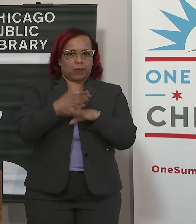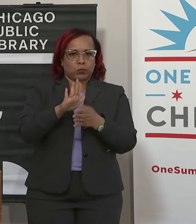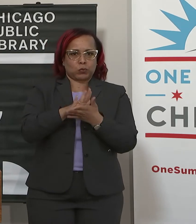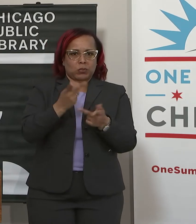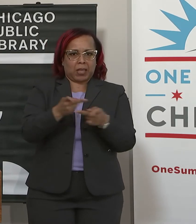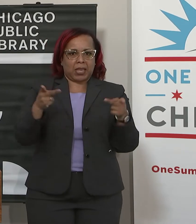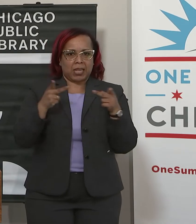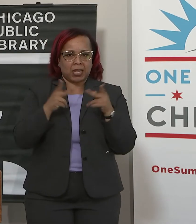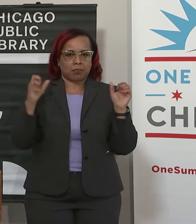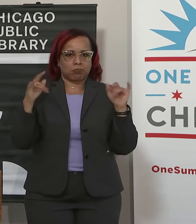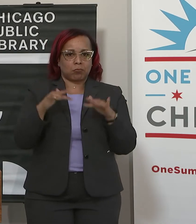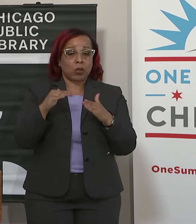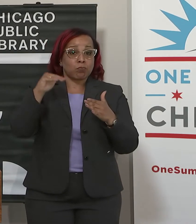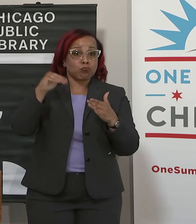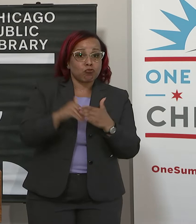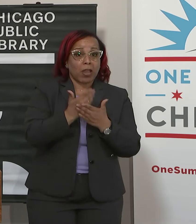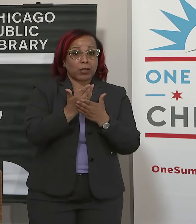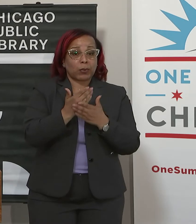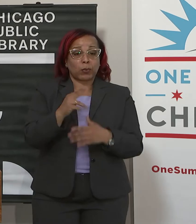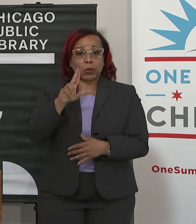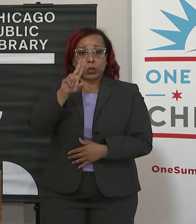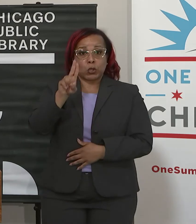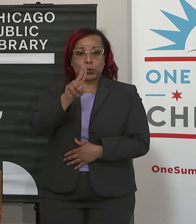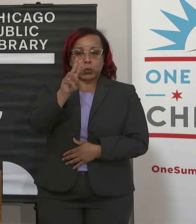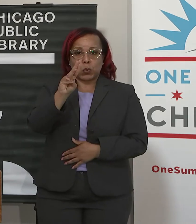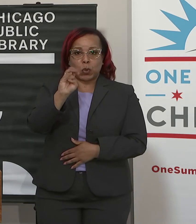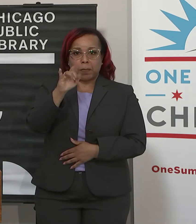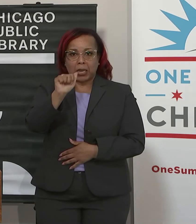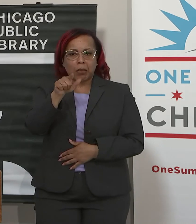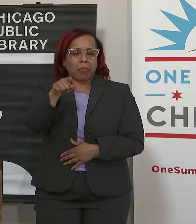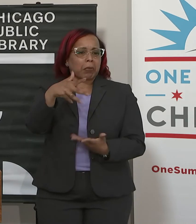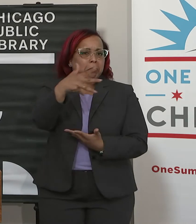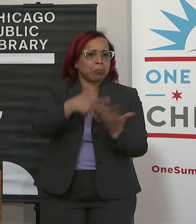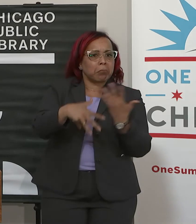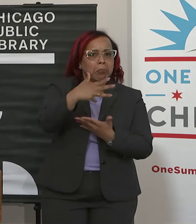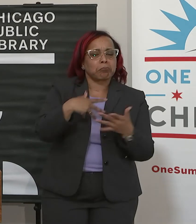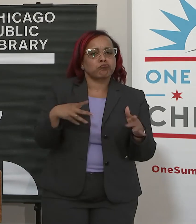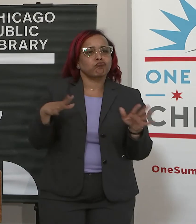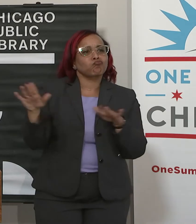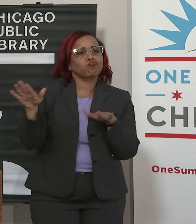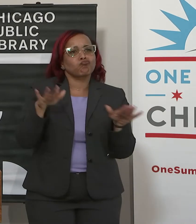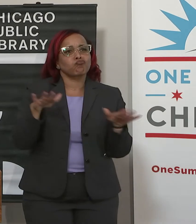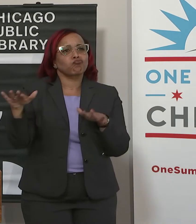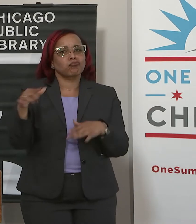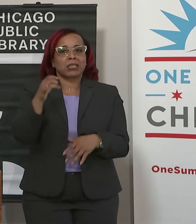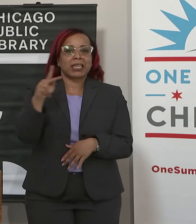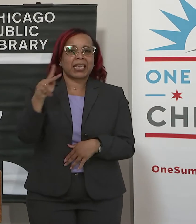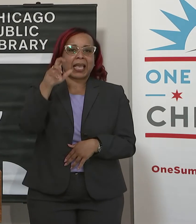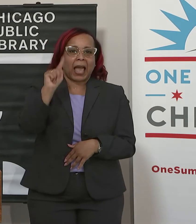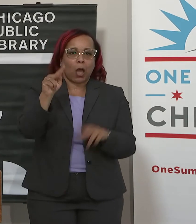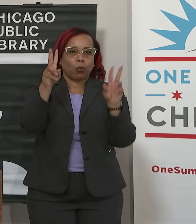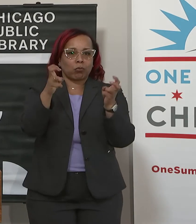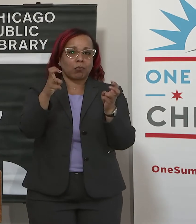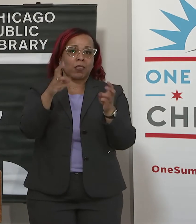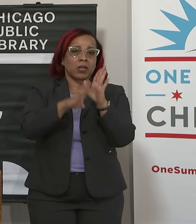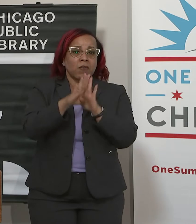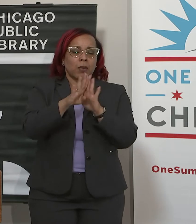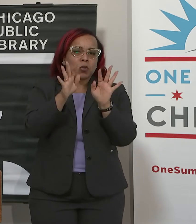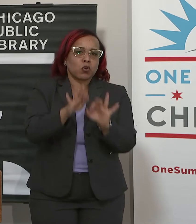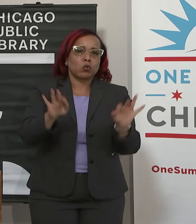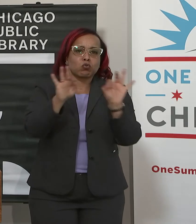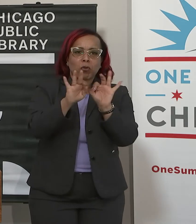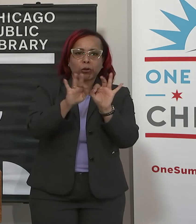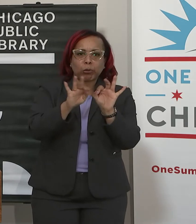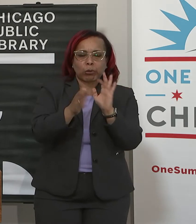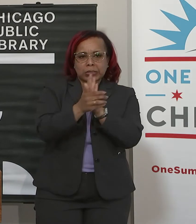space with a brand new U-Media where they can hang out, mess around, and geek out as they develop critical